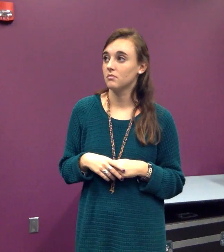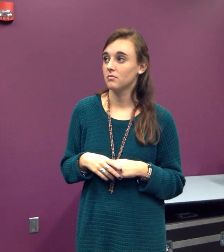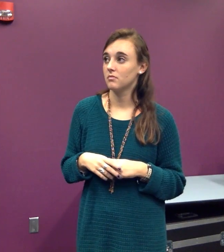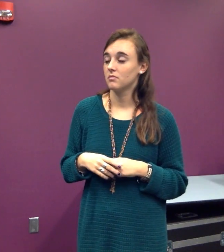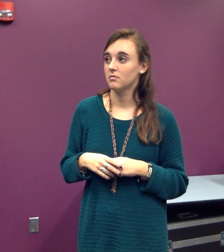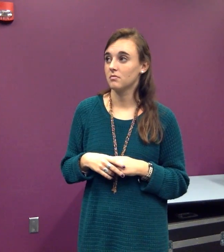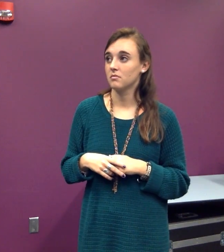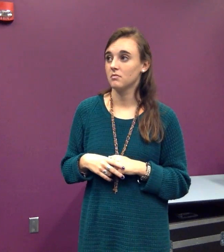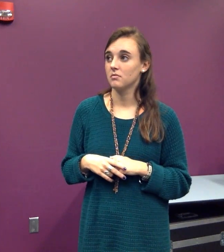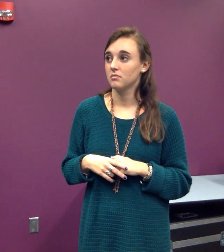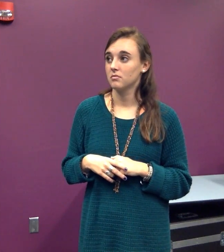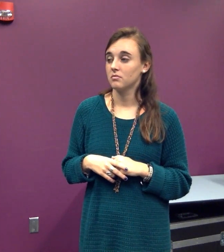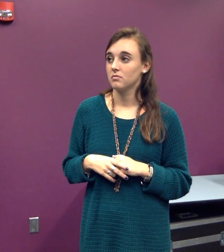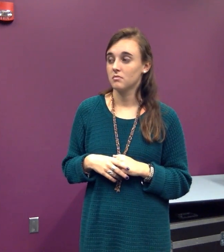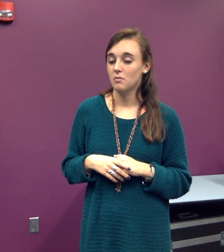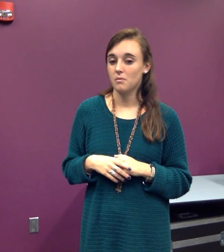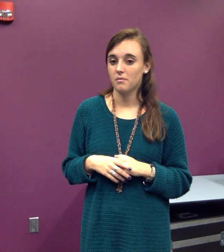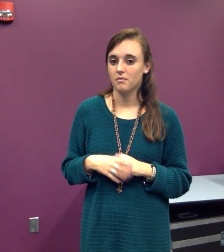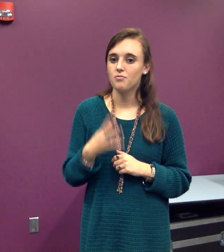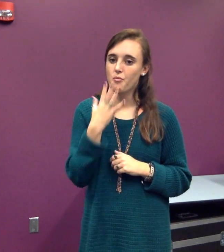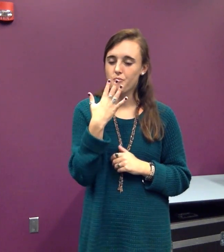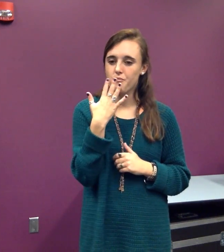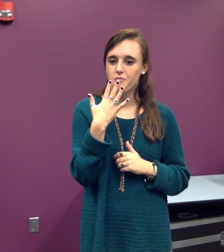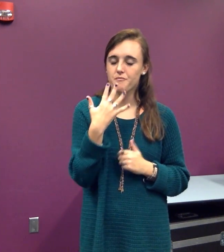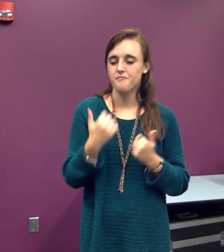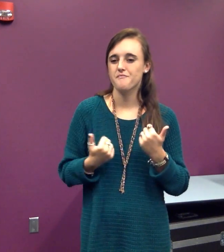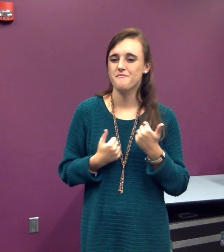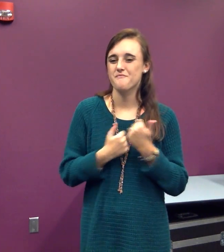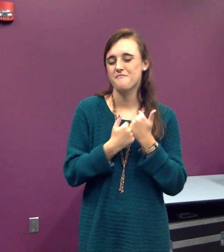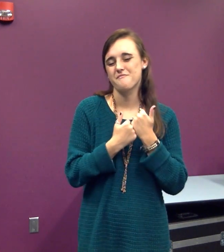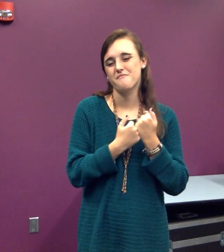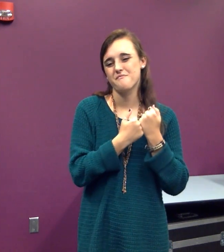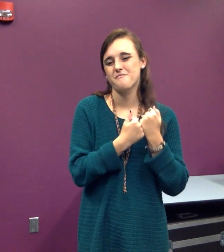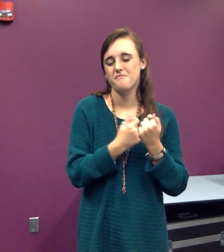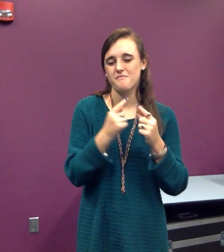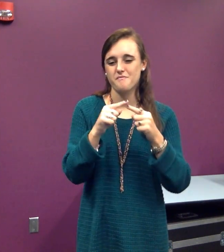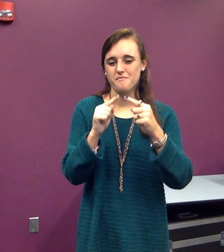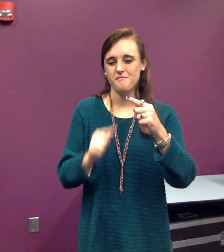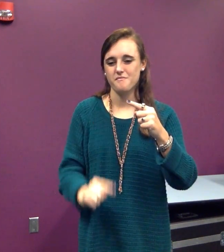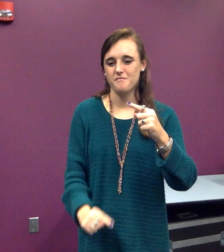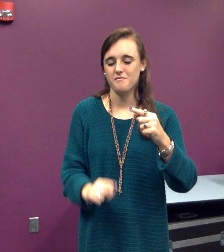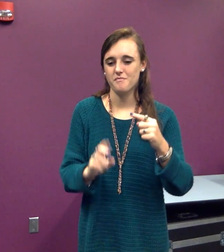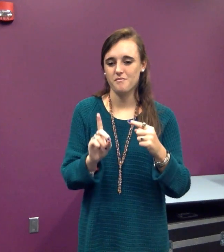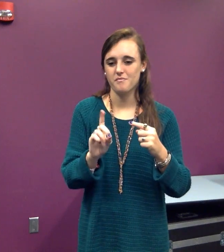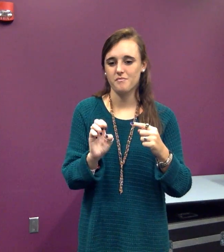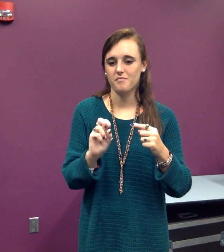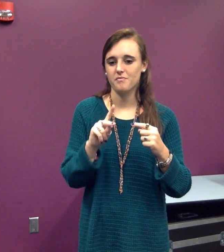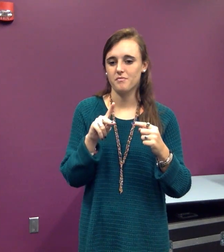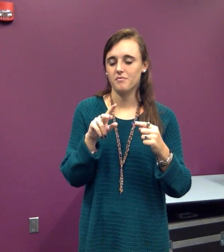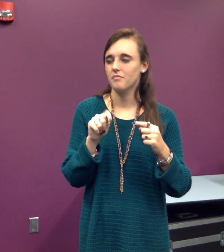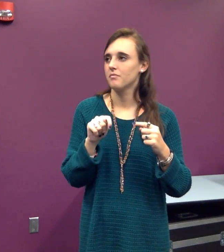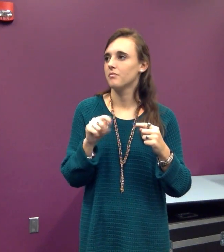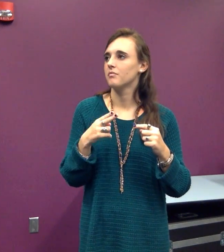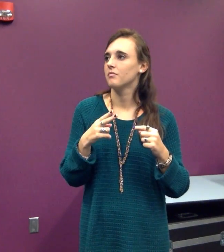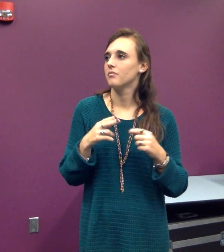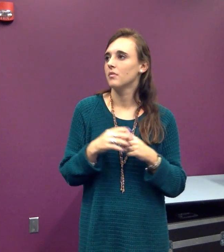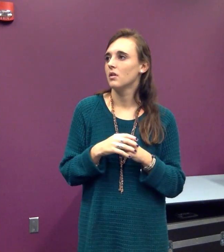depth. So this would be, let's say this is going to be dark red here, light red here, and medium red